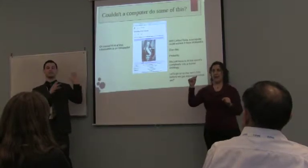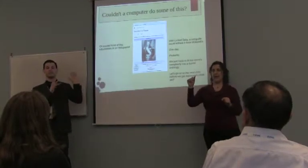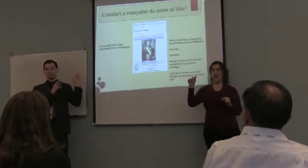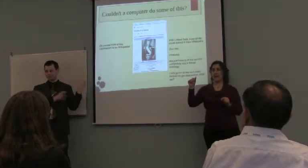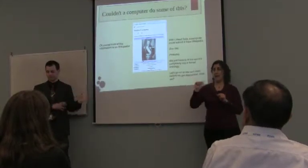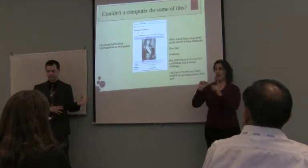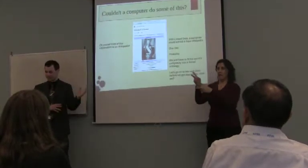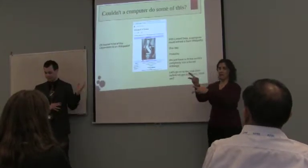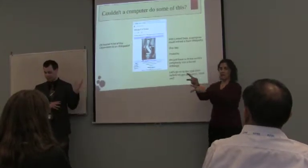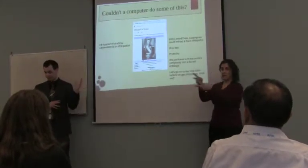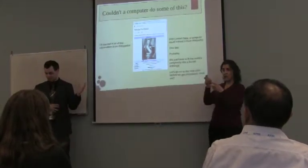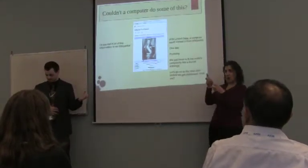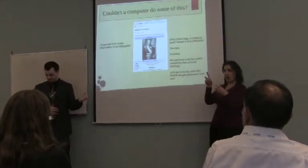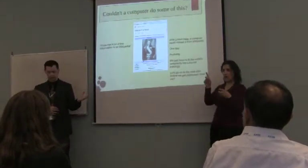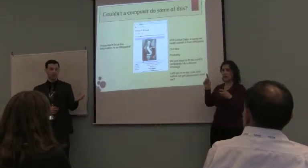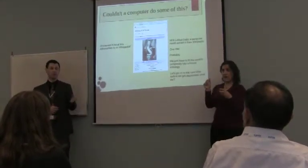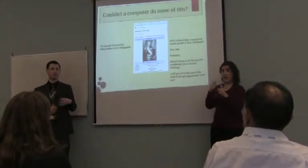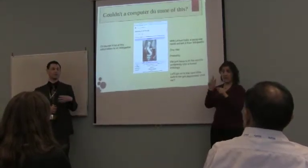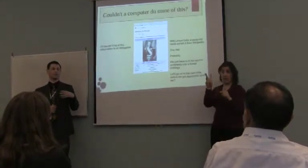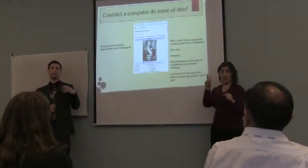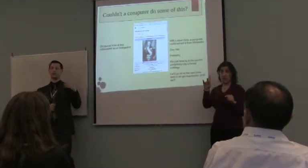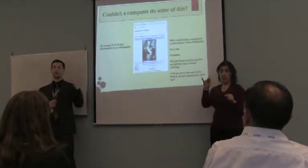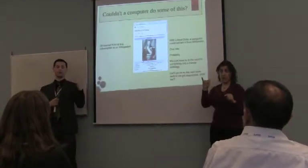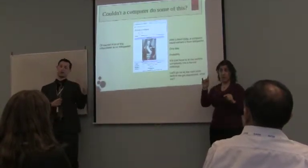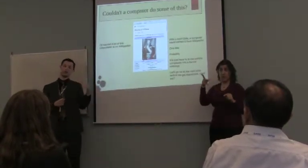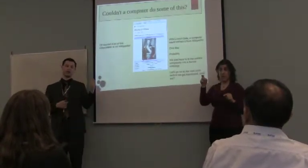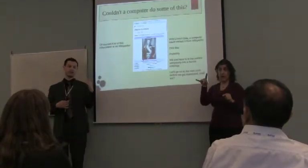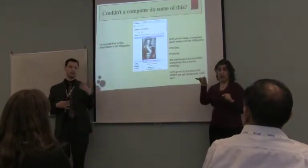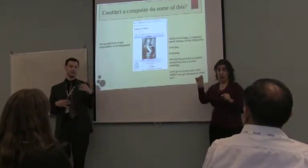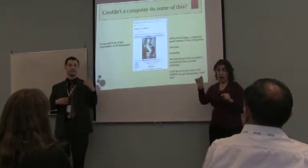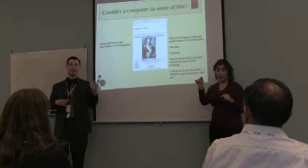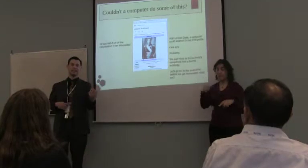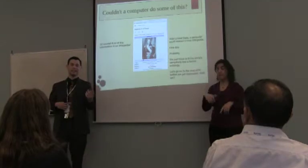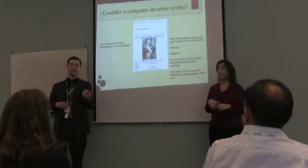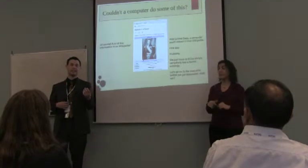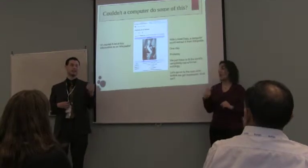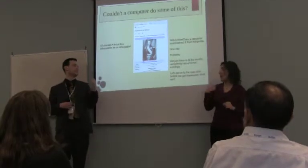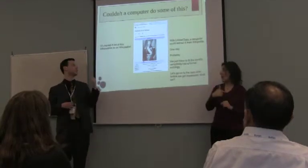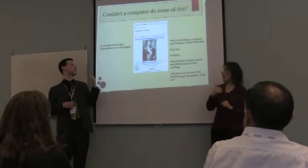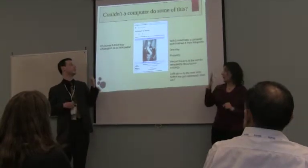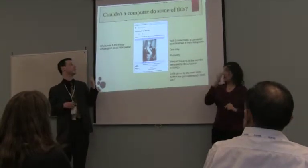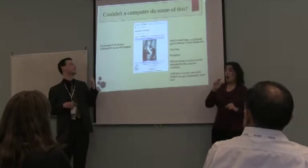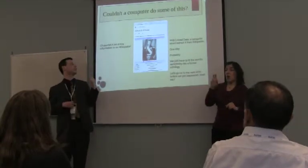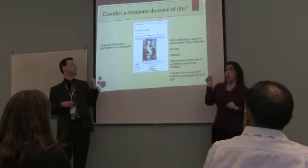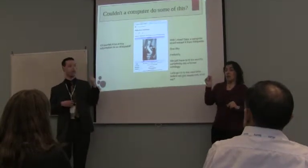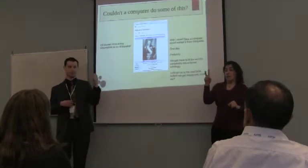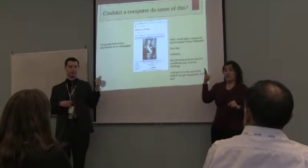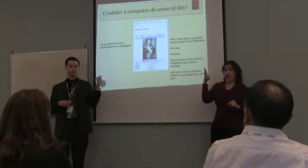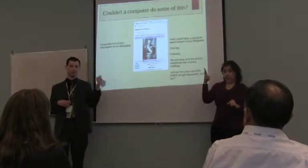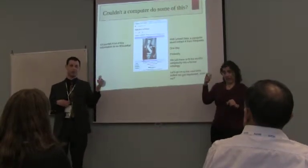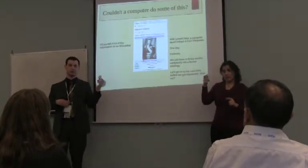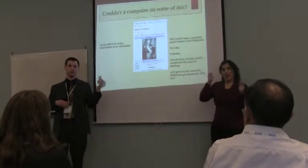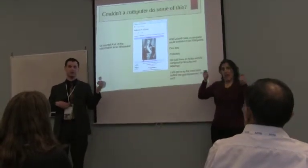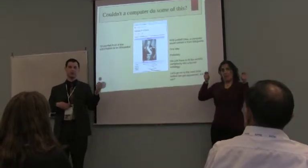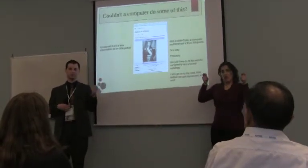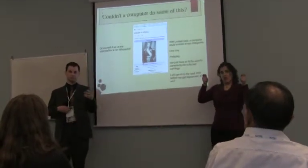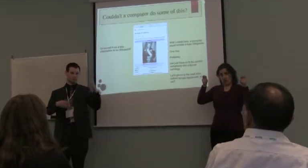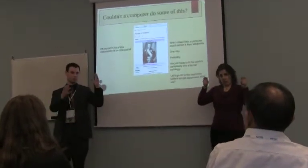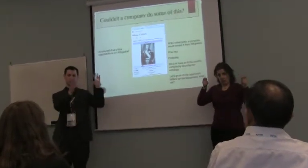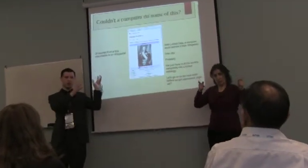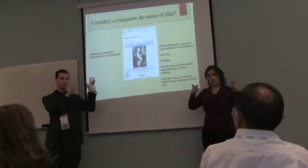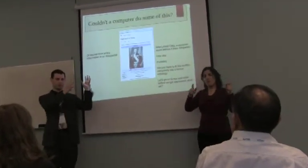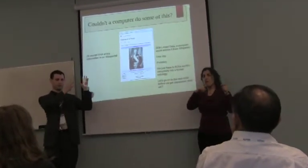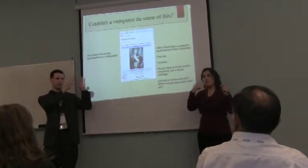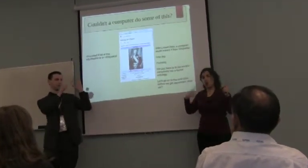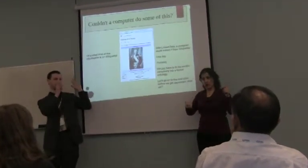extract some of this data from Wikipedia. We know Nicholas II is the Emperor of Russia.